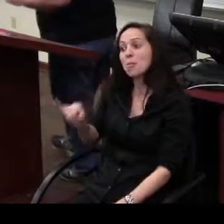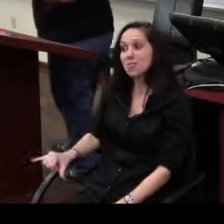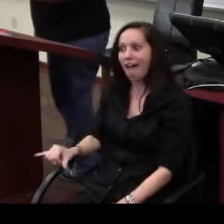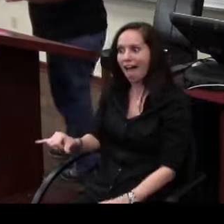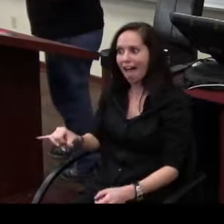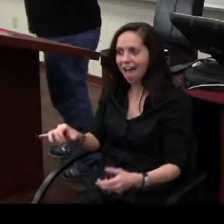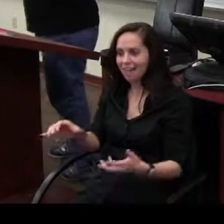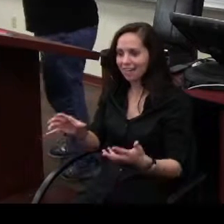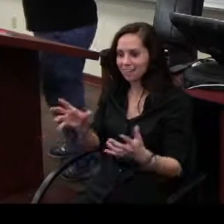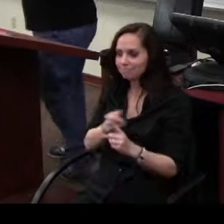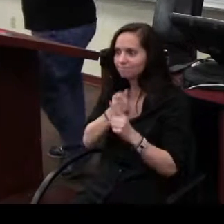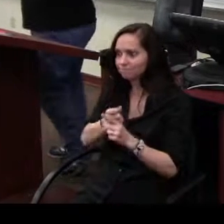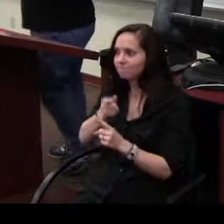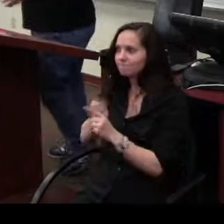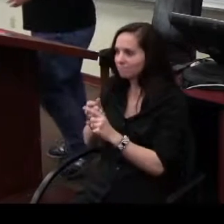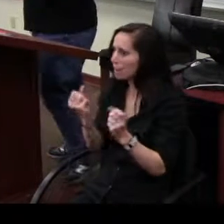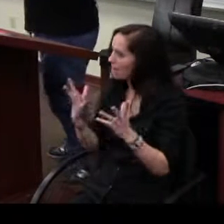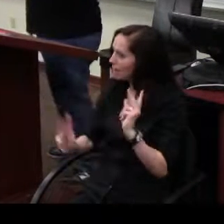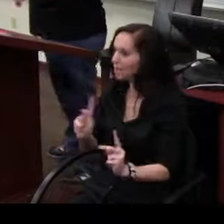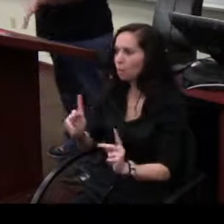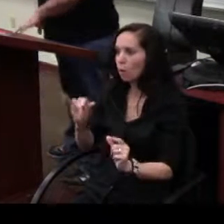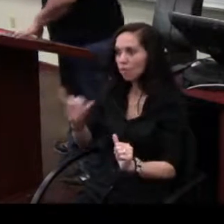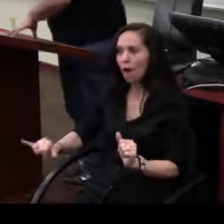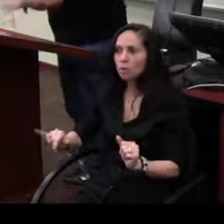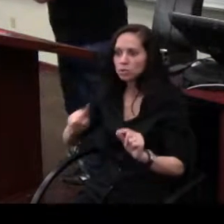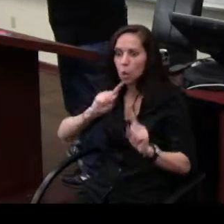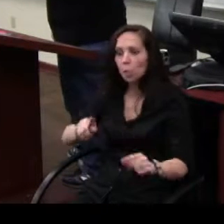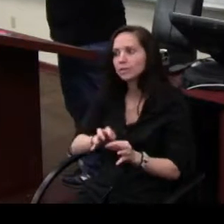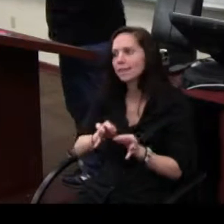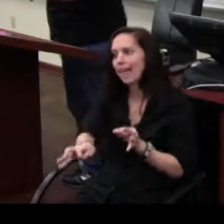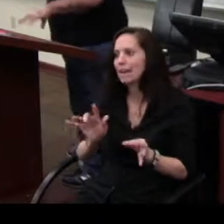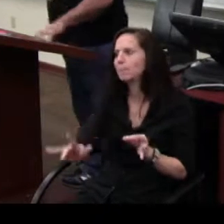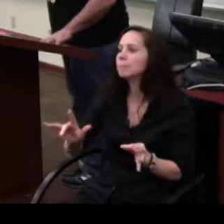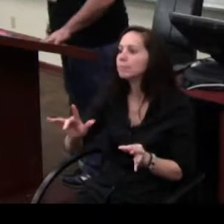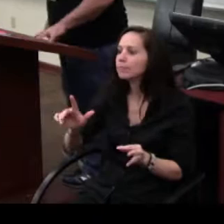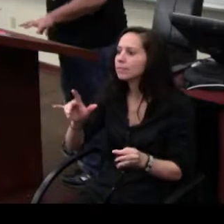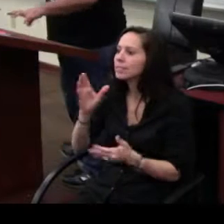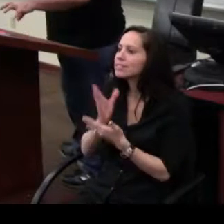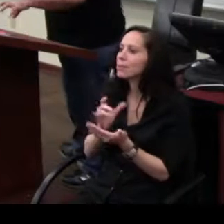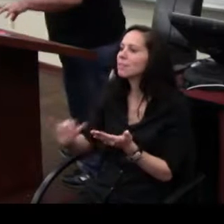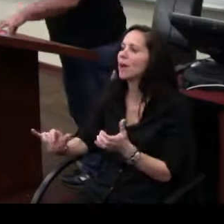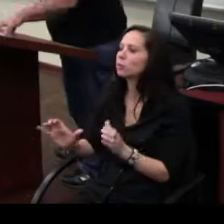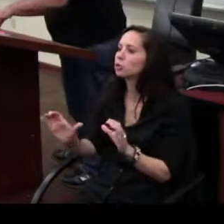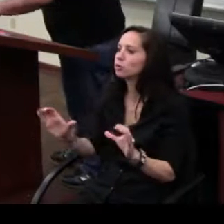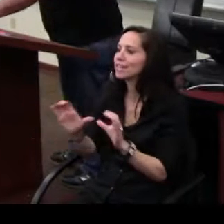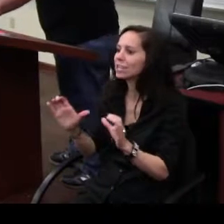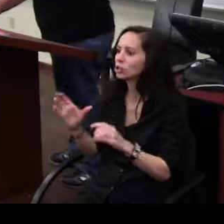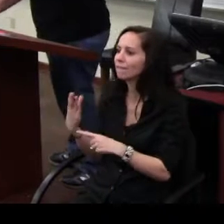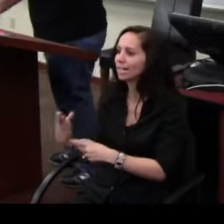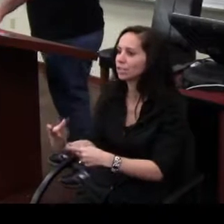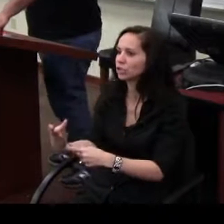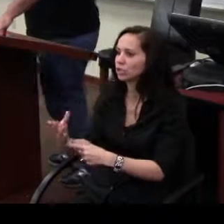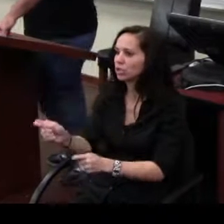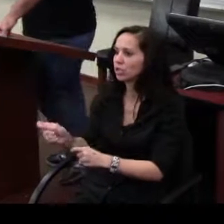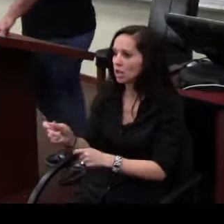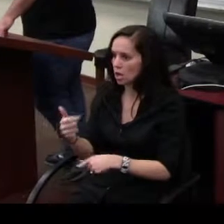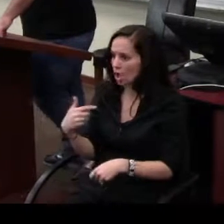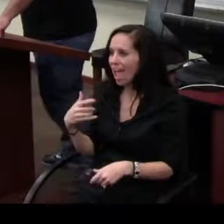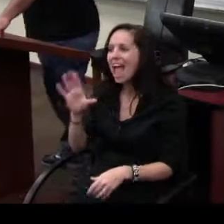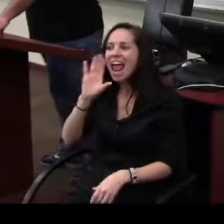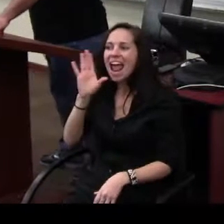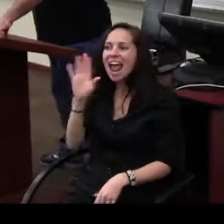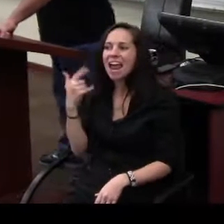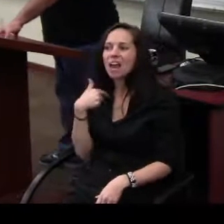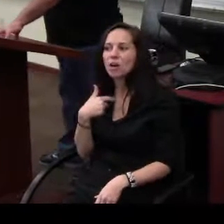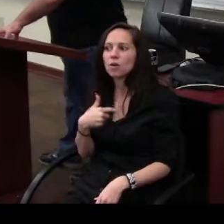hitting a lot of people. It was this. It was order delayed. Some of these were credential phishes, or they would say, hey, we need you to re-enter your credit